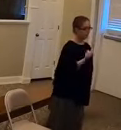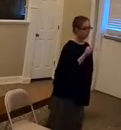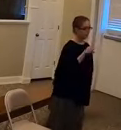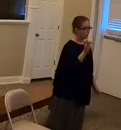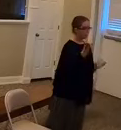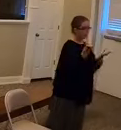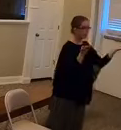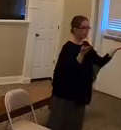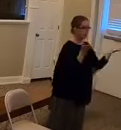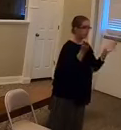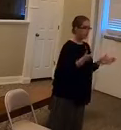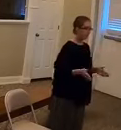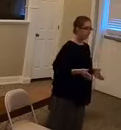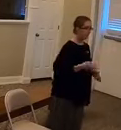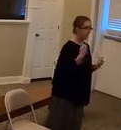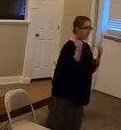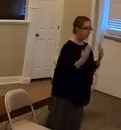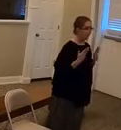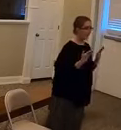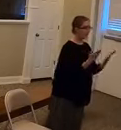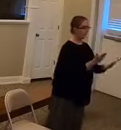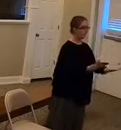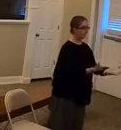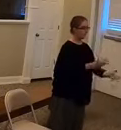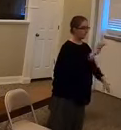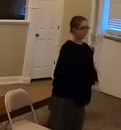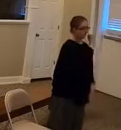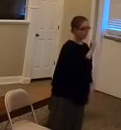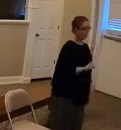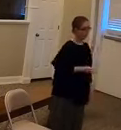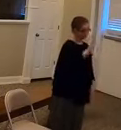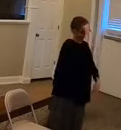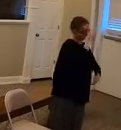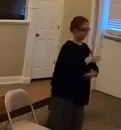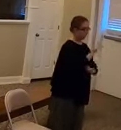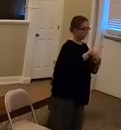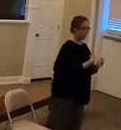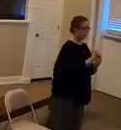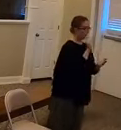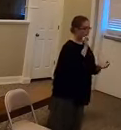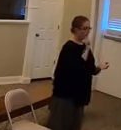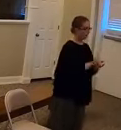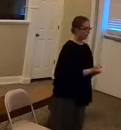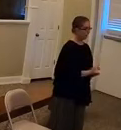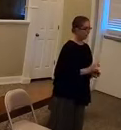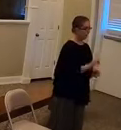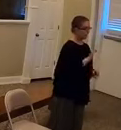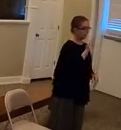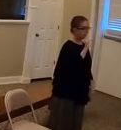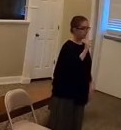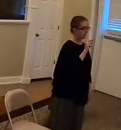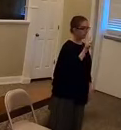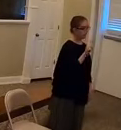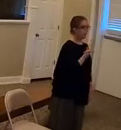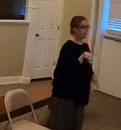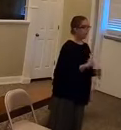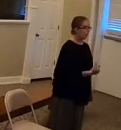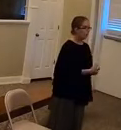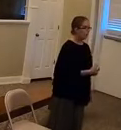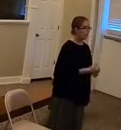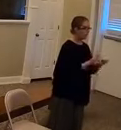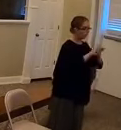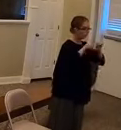servant, and said unto him, I have given unto thy master's son all that pertained to Saul and to all